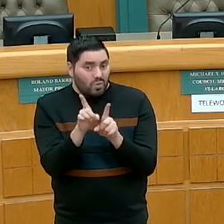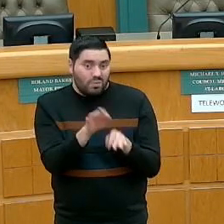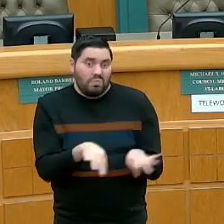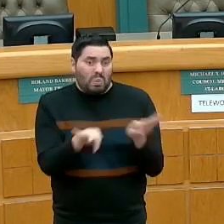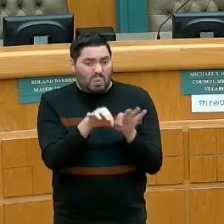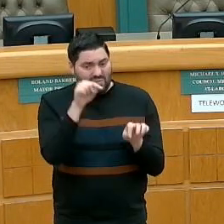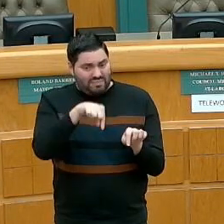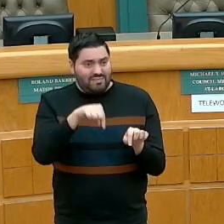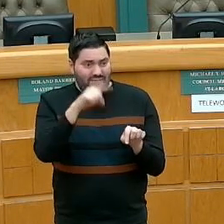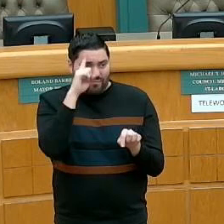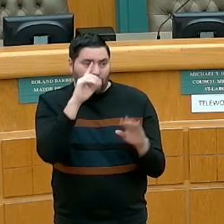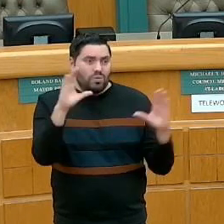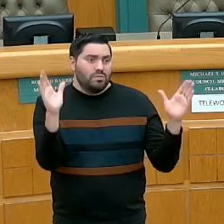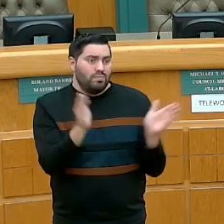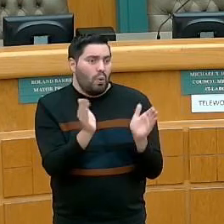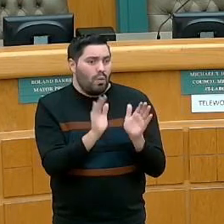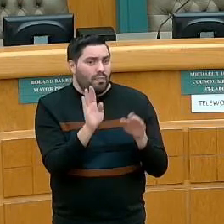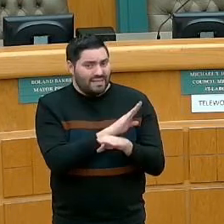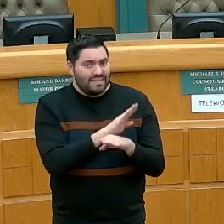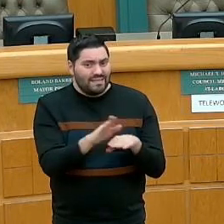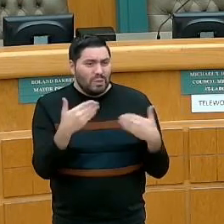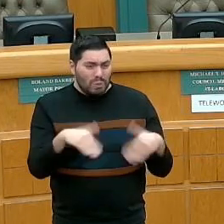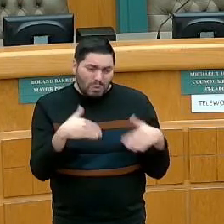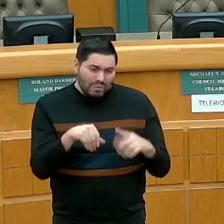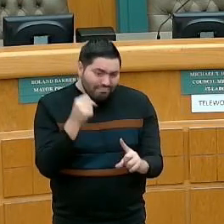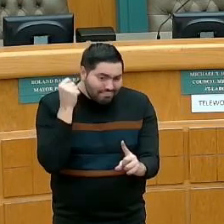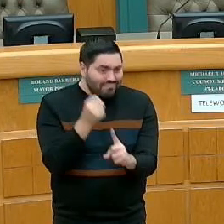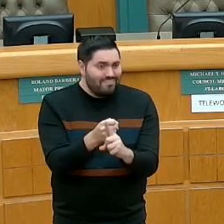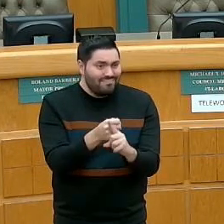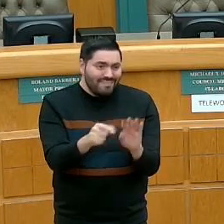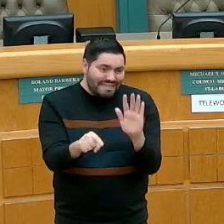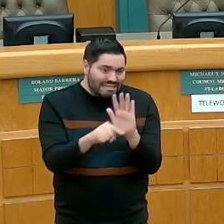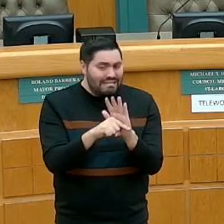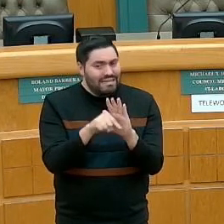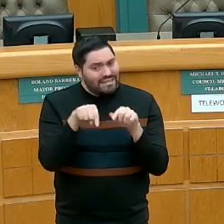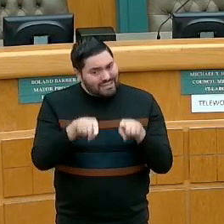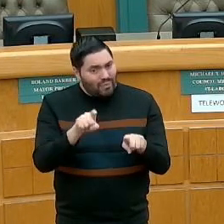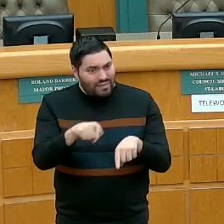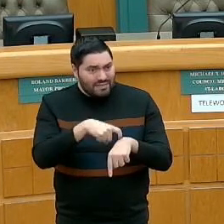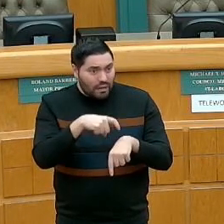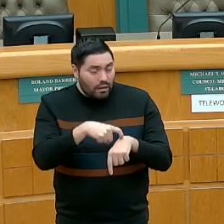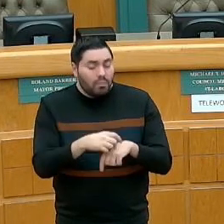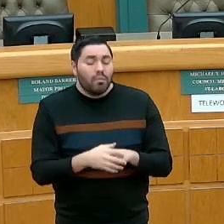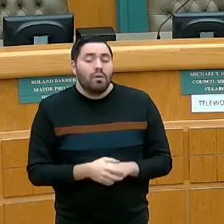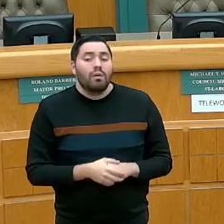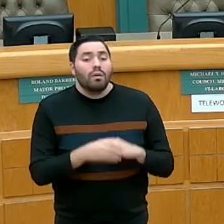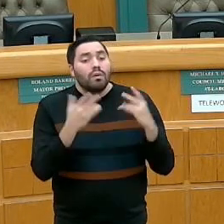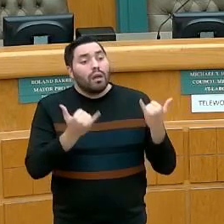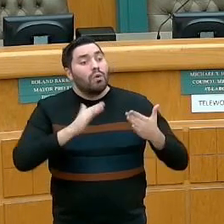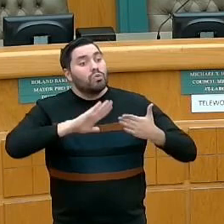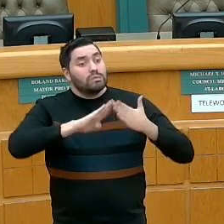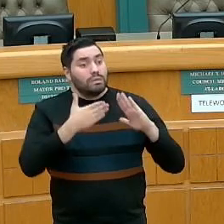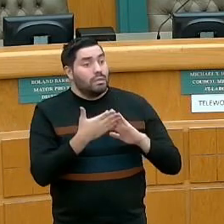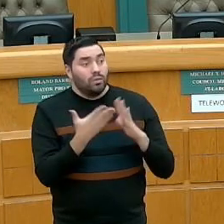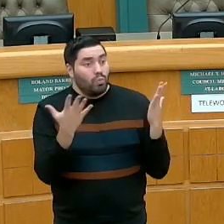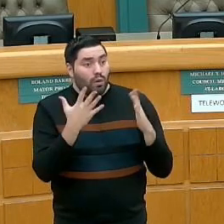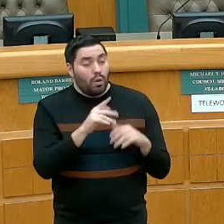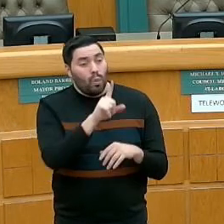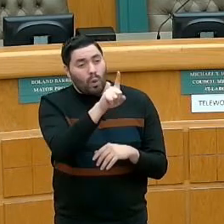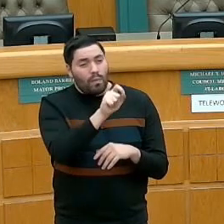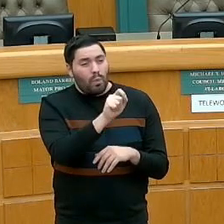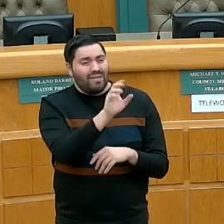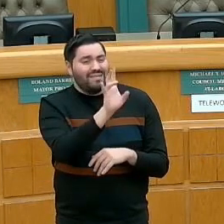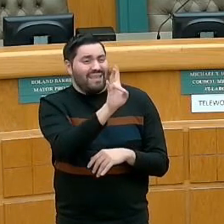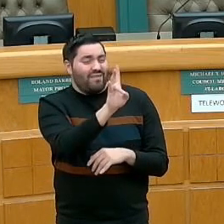small businesses out there that are suffering through this time. So what it is the city is making available